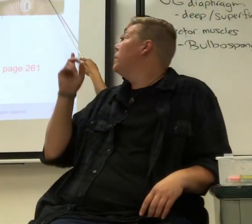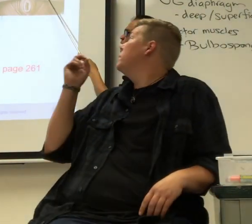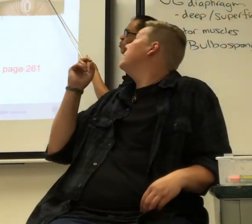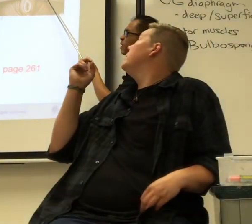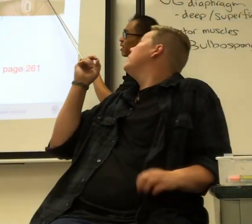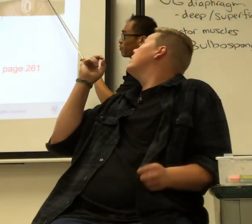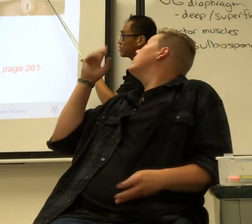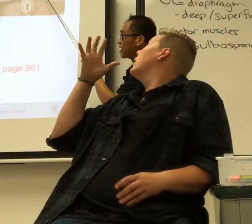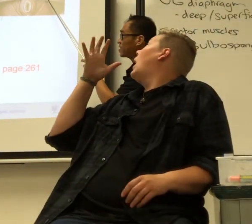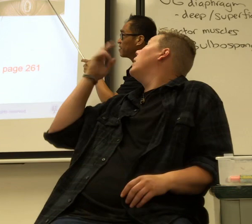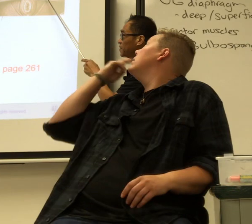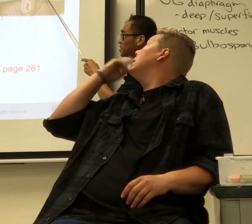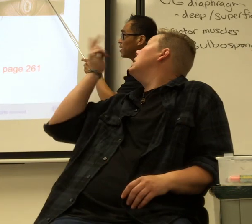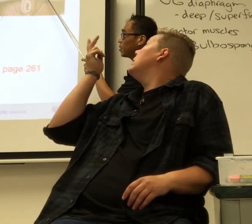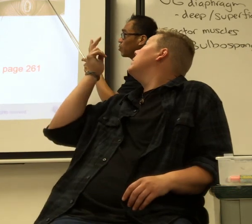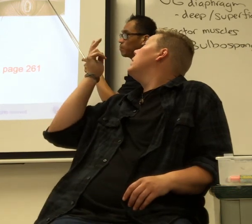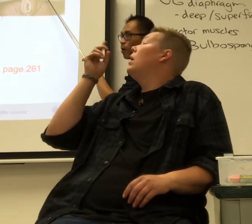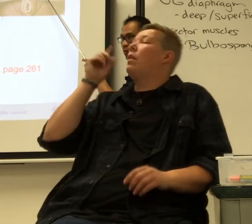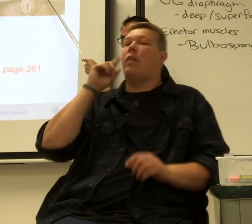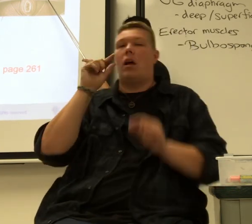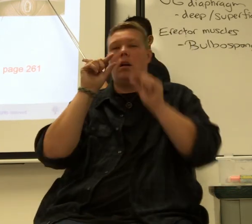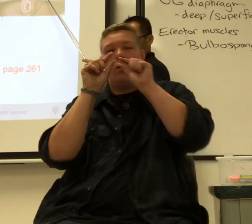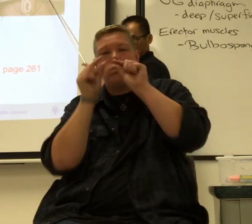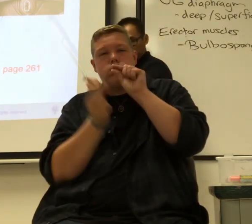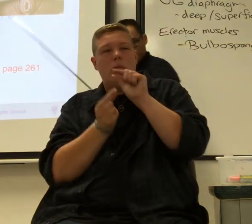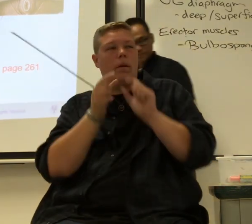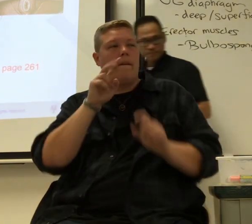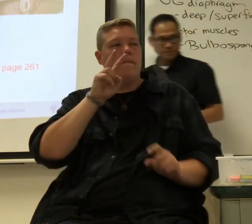away so you can see what it covers. That is the vestibular bulb.